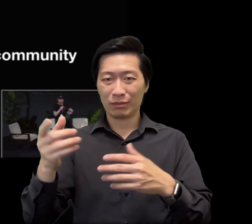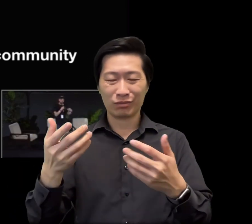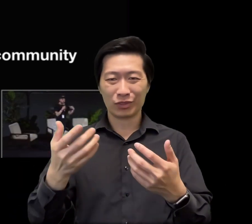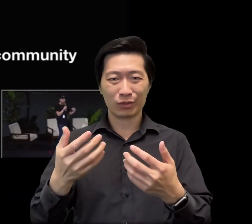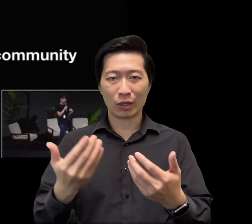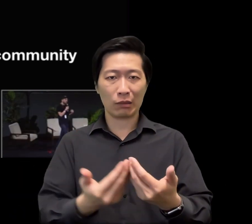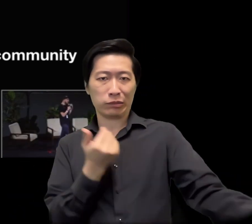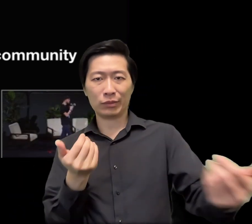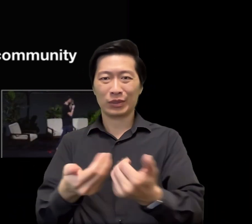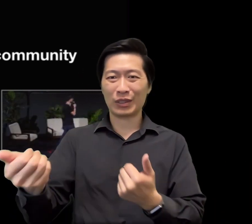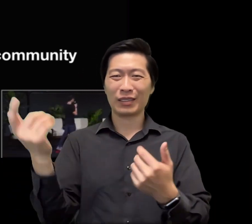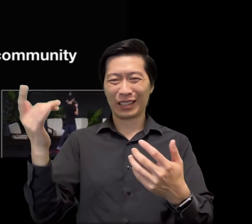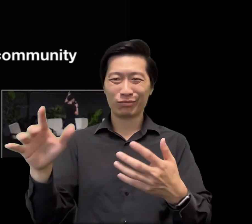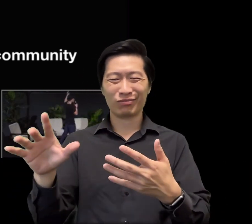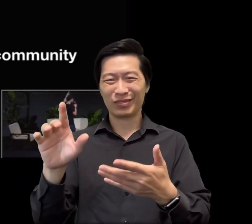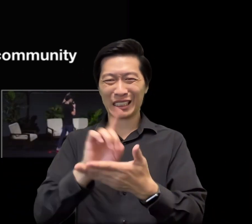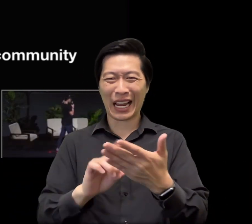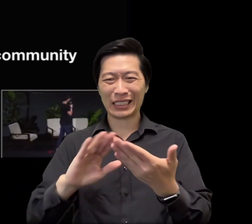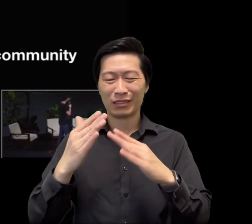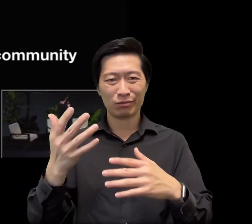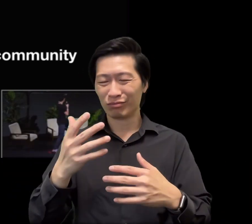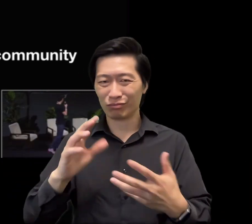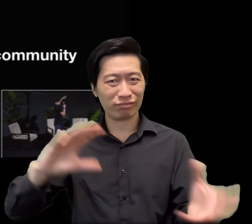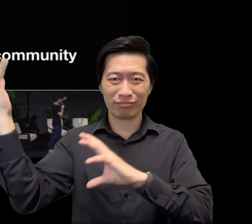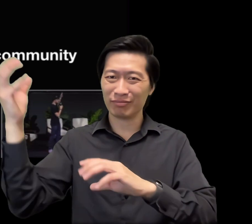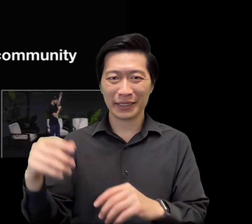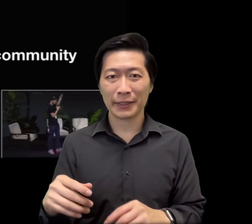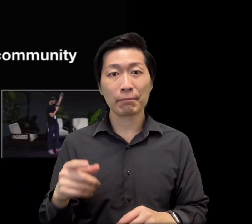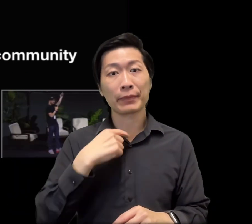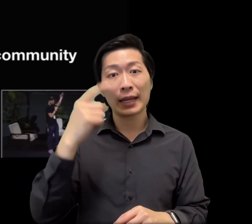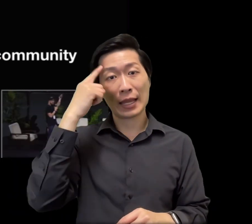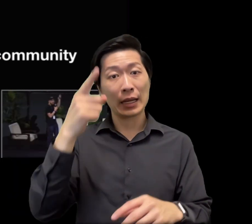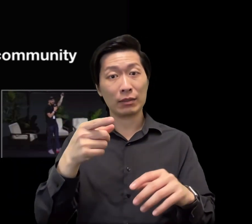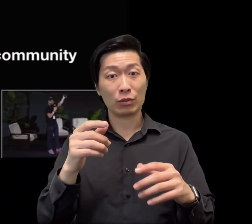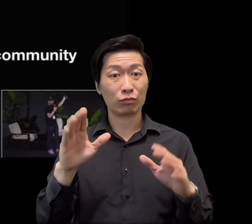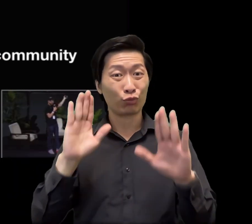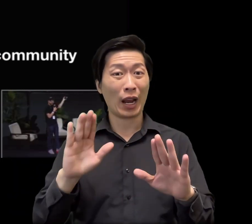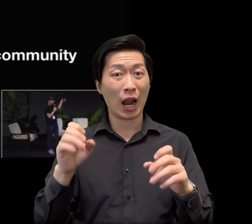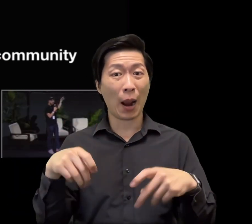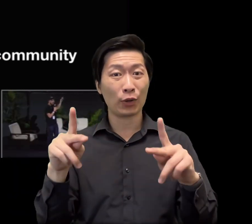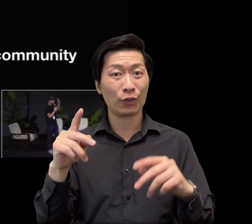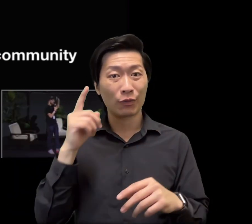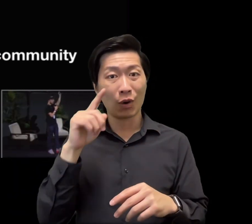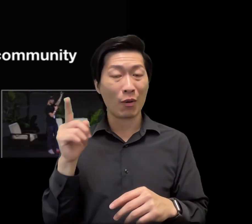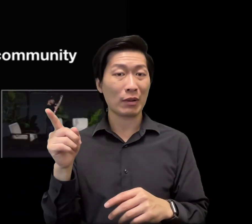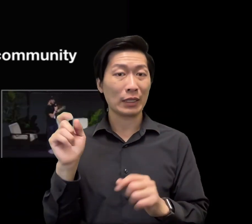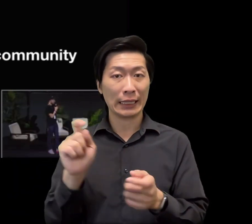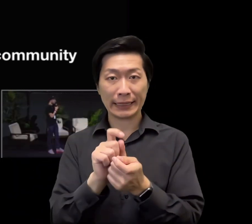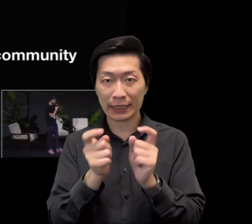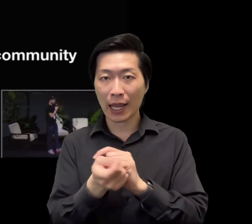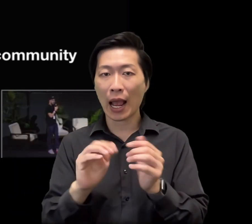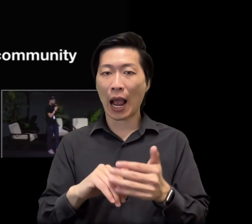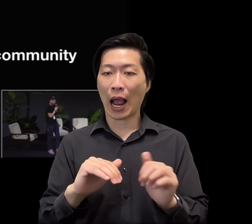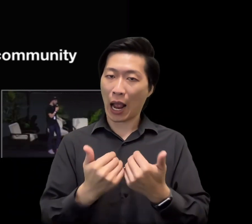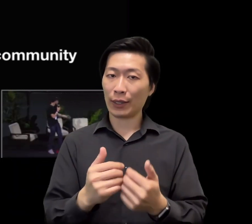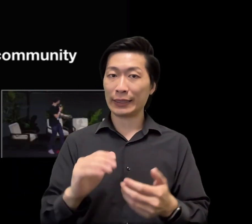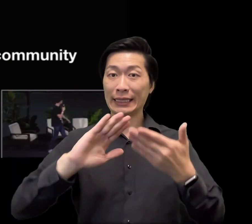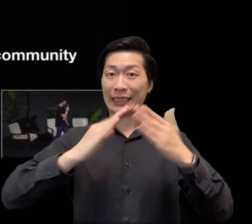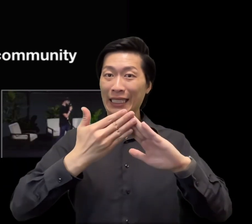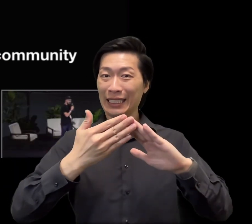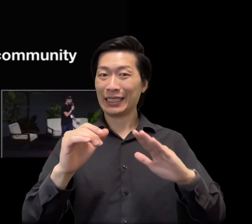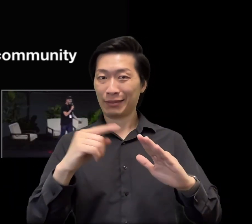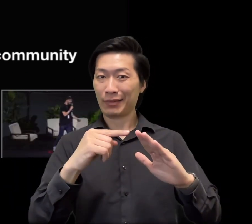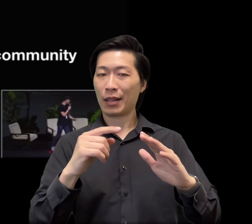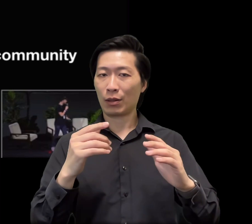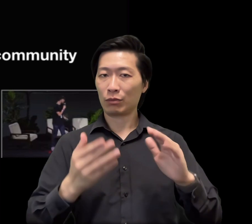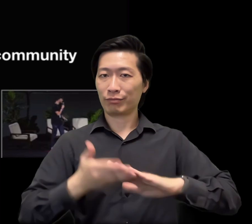plan cities. So I just think this is something that I really want, that I think could be an amazing opportunity to like, you know, change how cities work. But anyway,